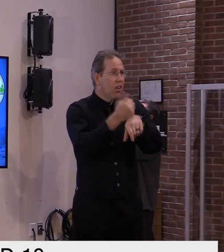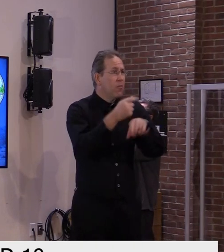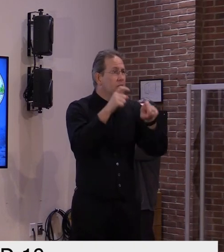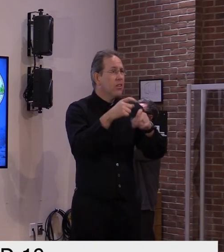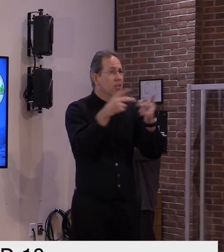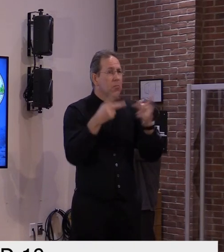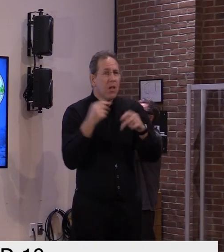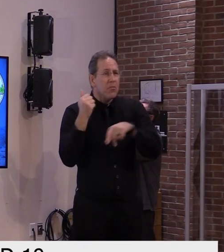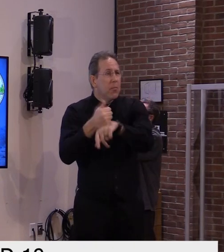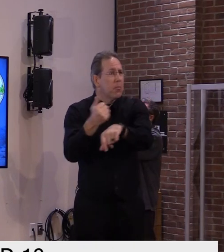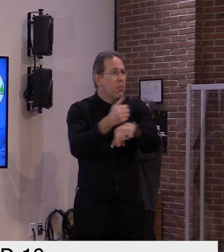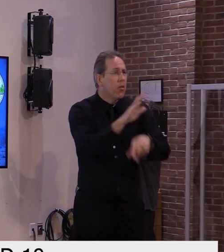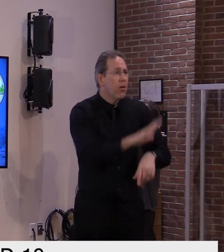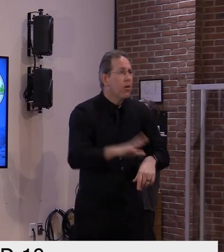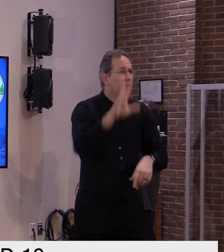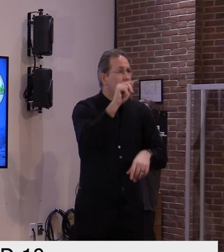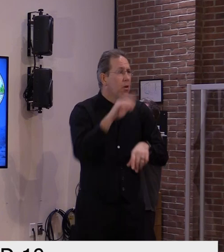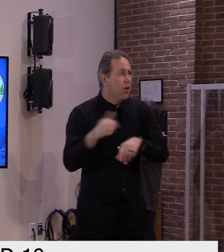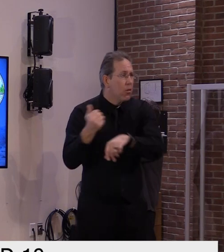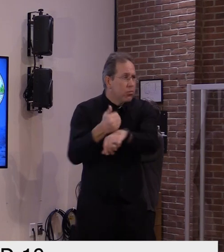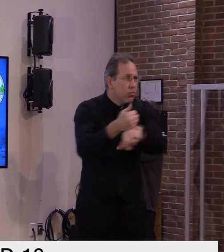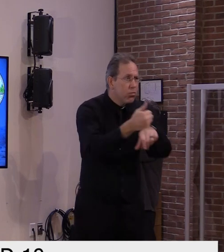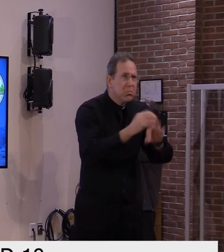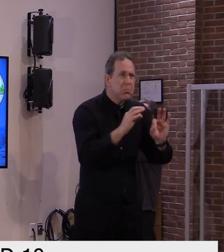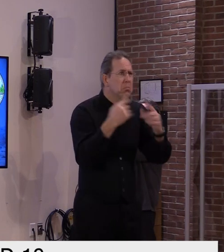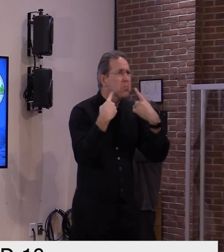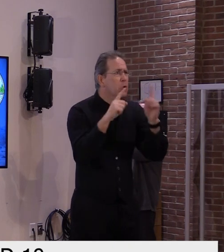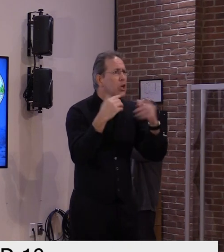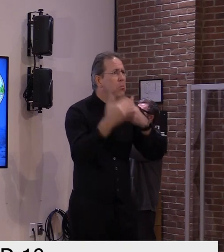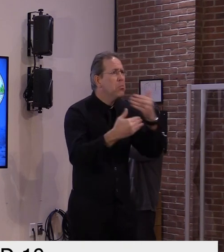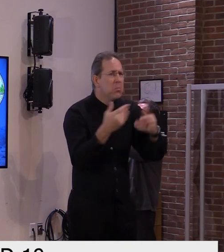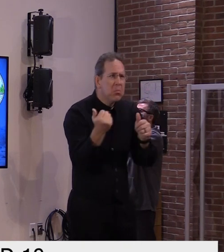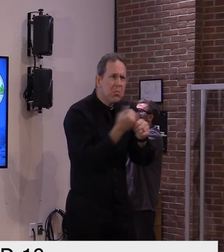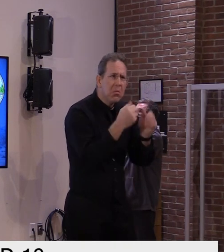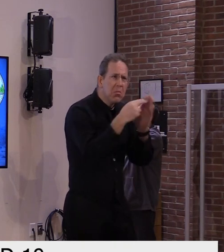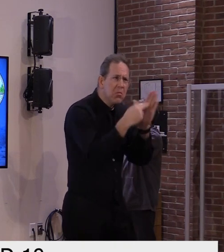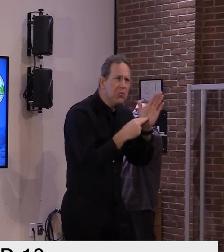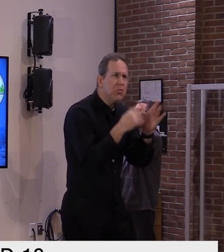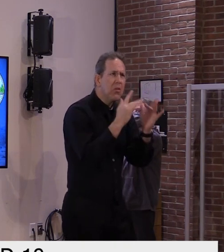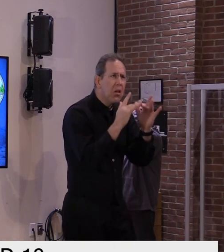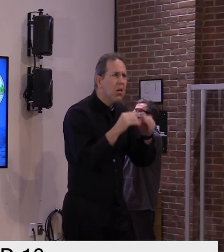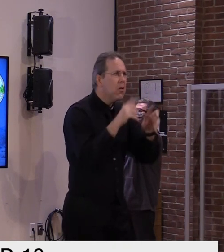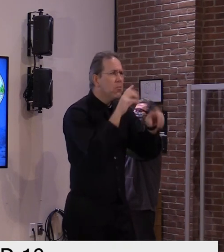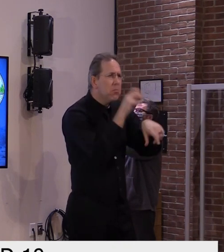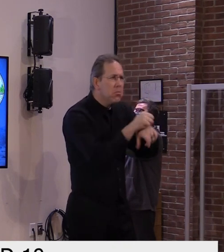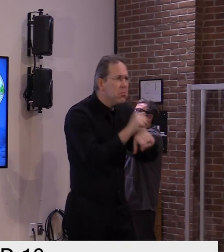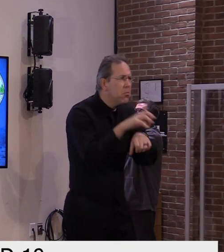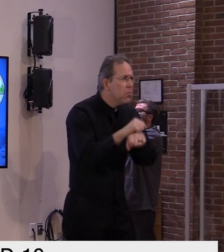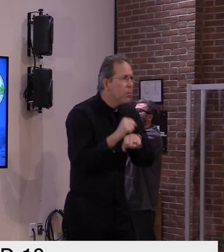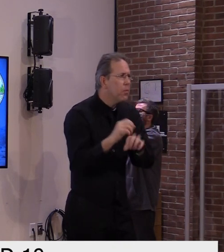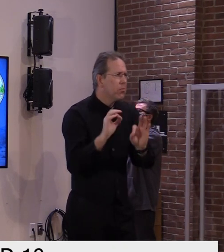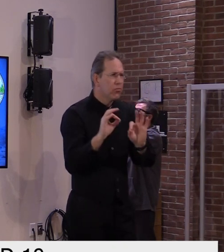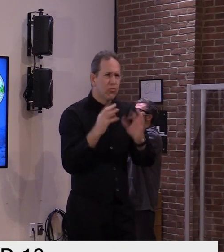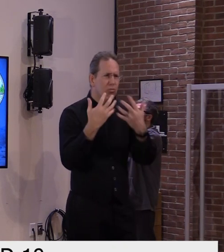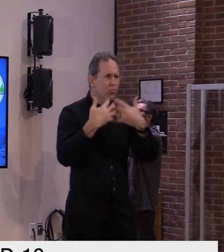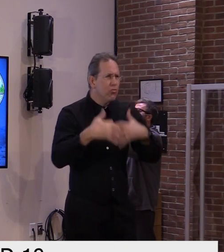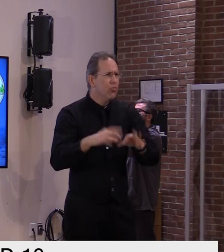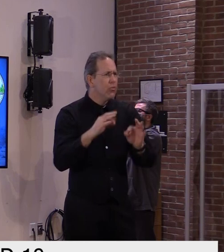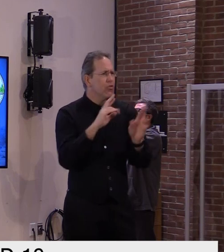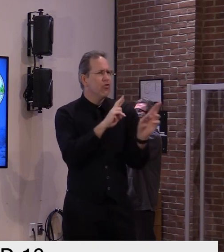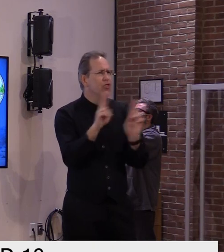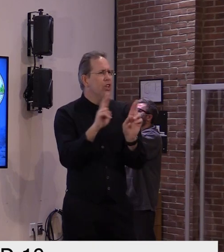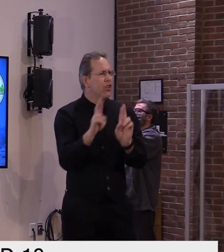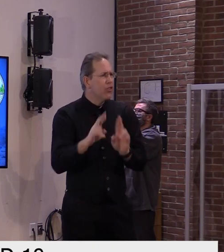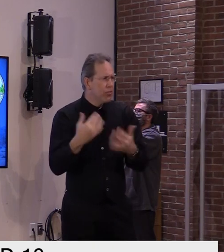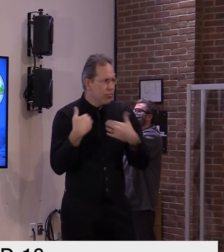really very good feedback and been very receptive to the needs of Vermonters to go